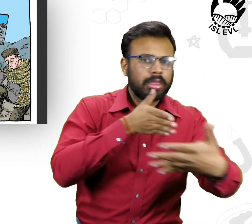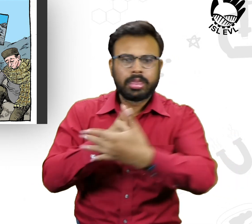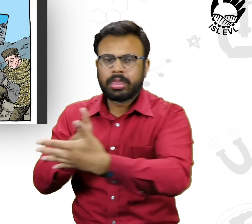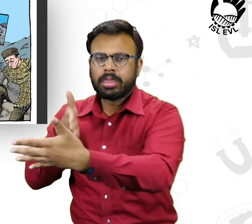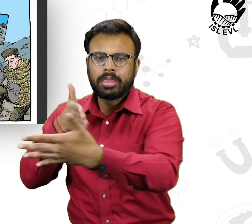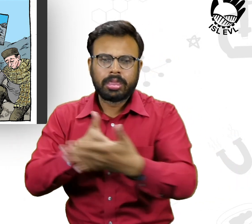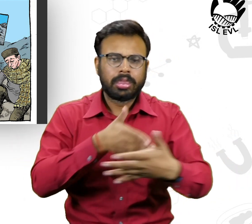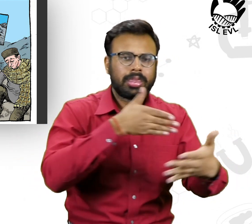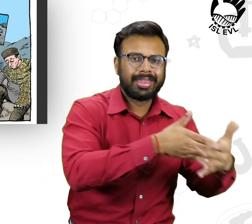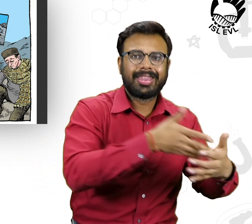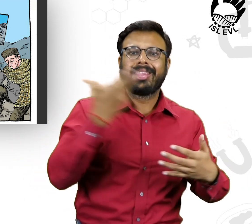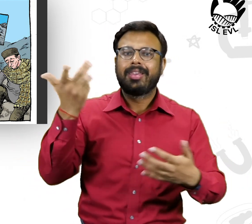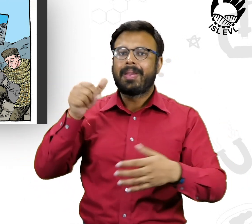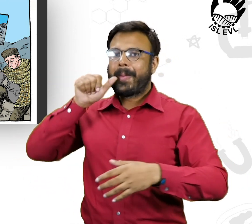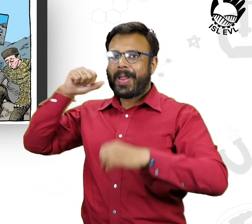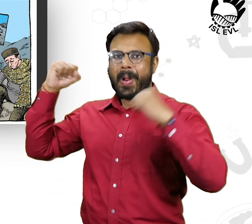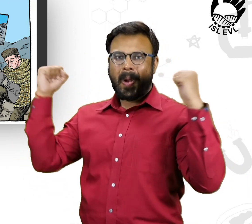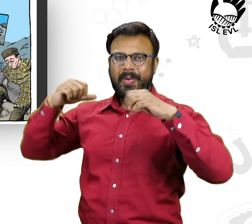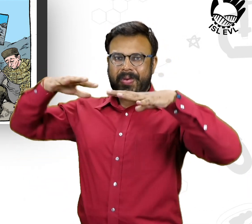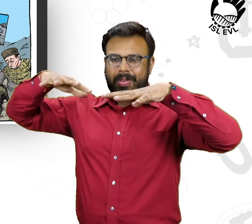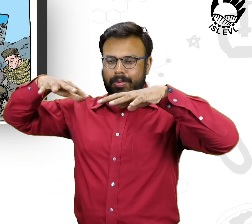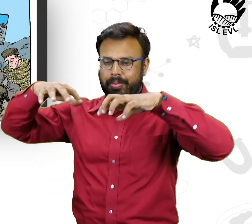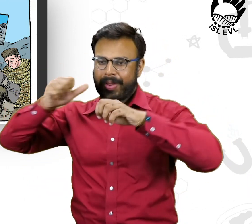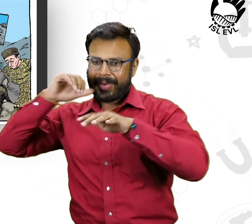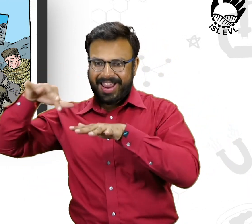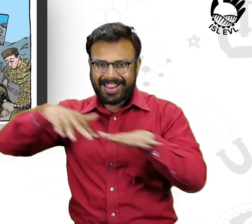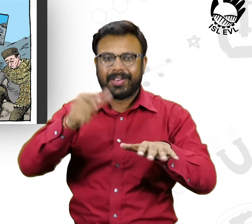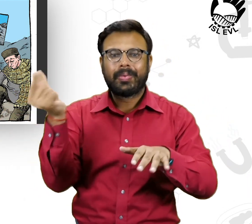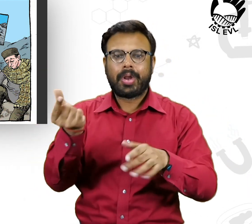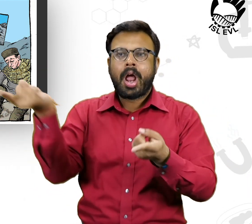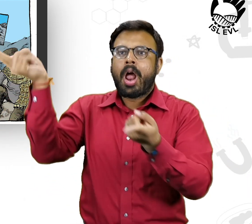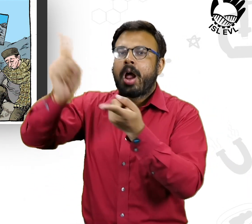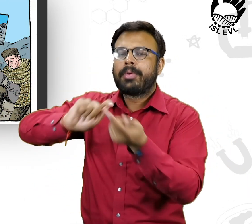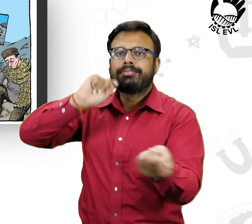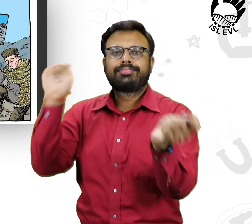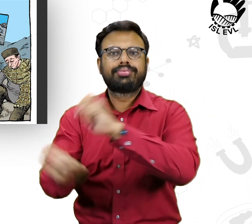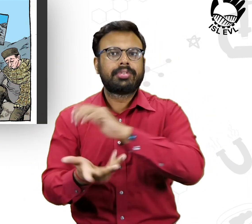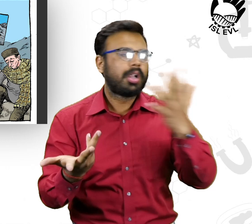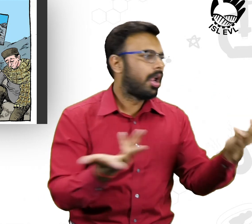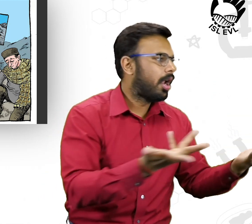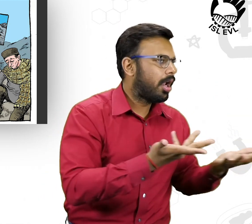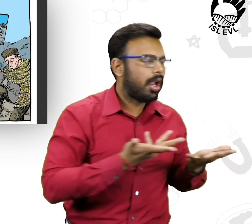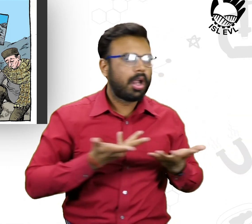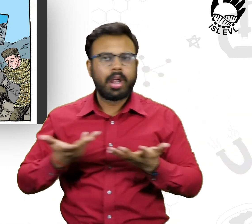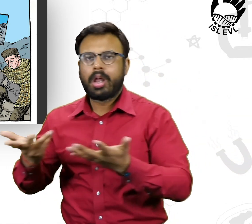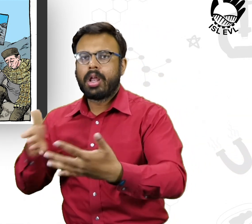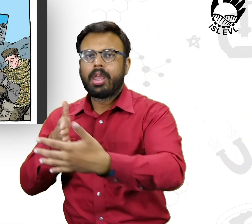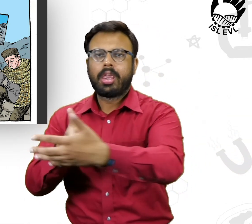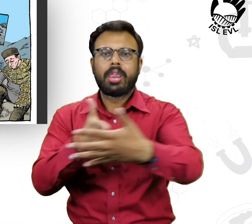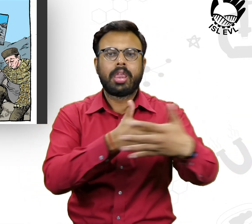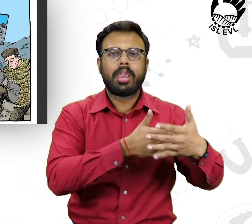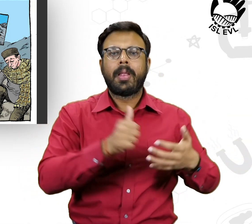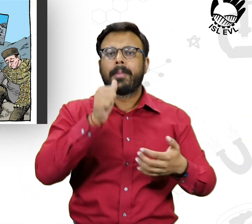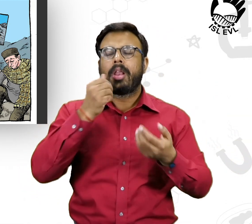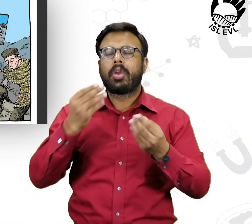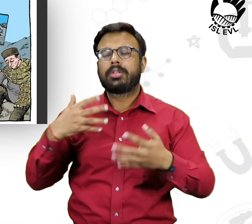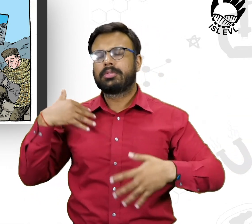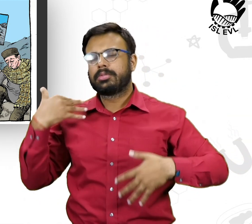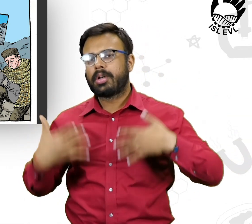are already visible. The communities living there were dependent on glacial water for